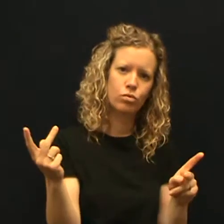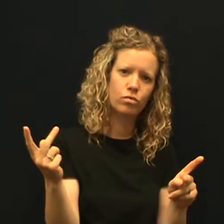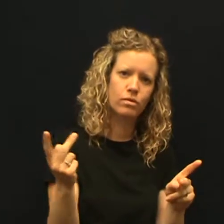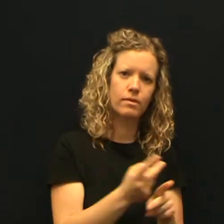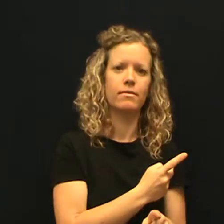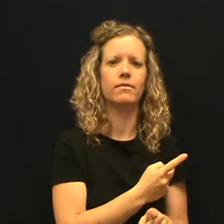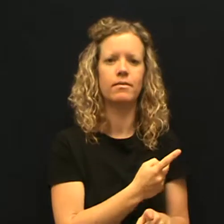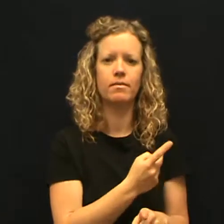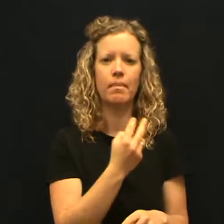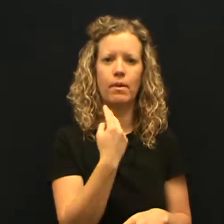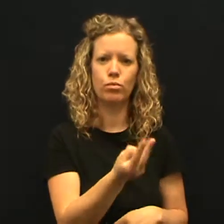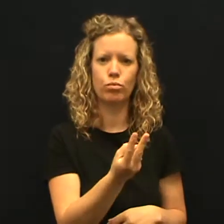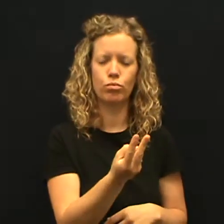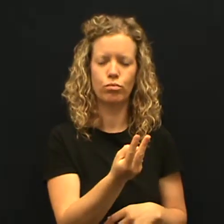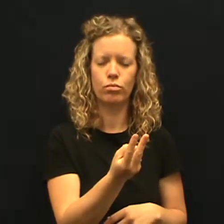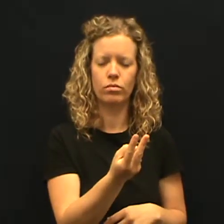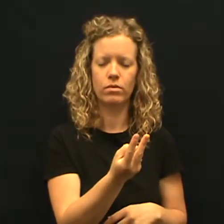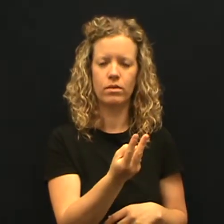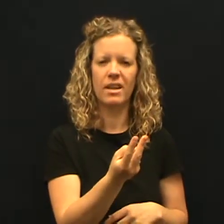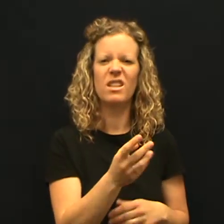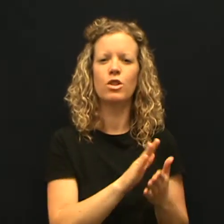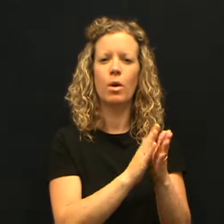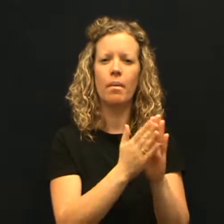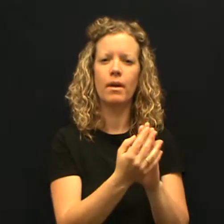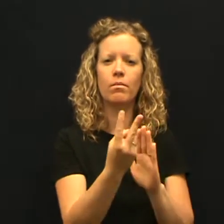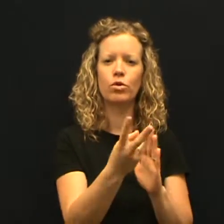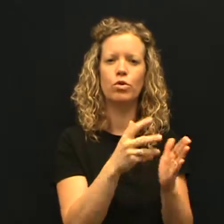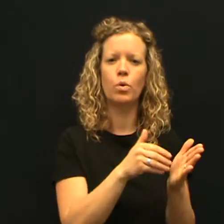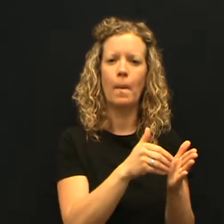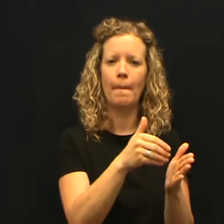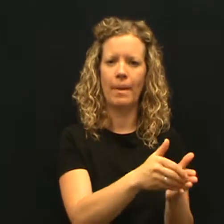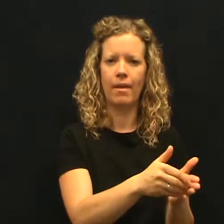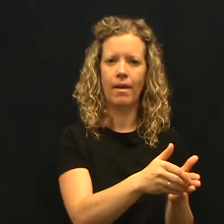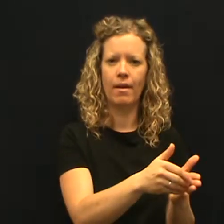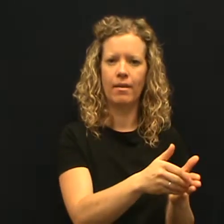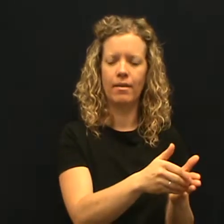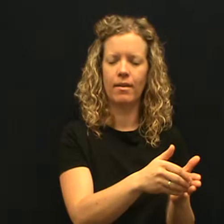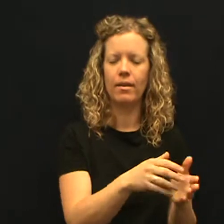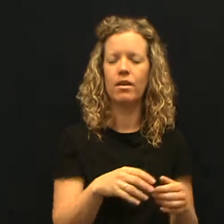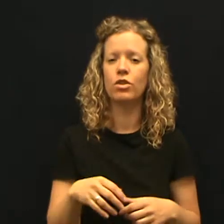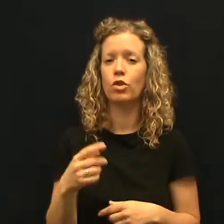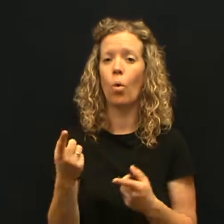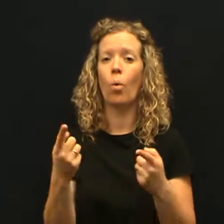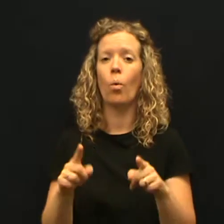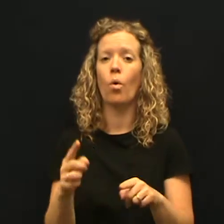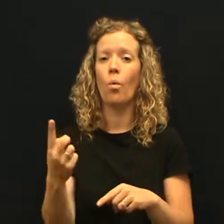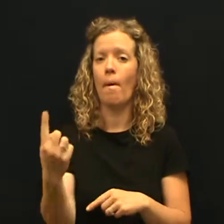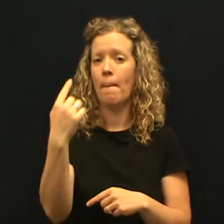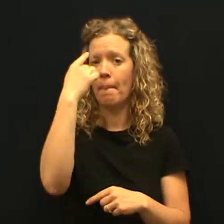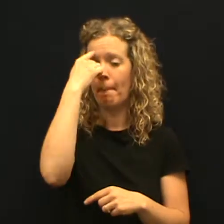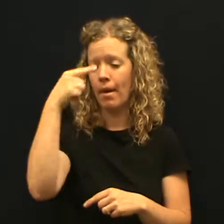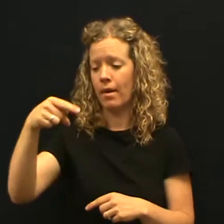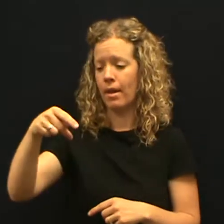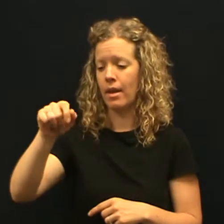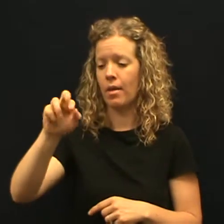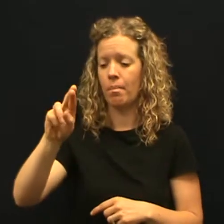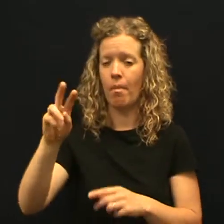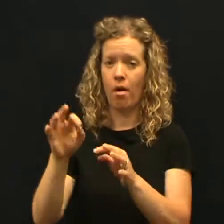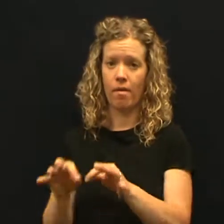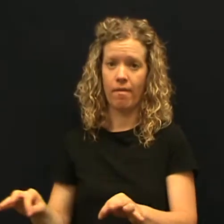to have the par value per share. So if we had a 1 penny par value, now we have a half a penny par